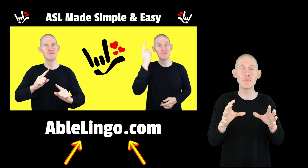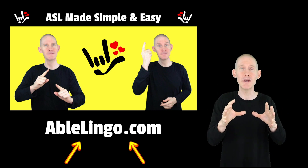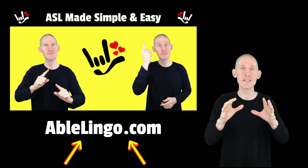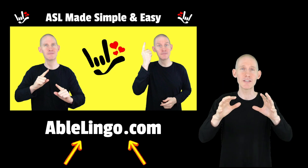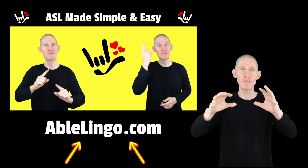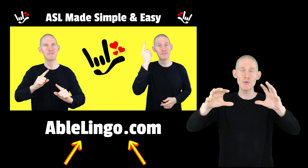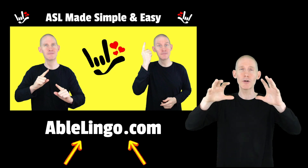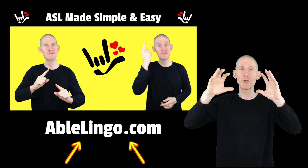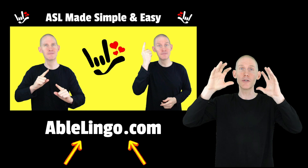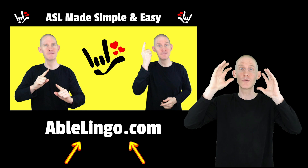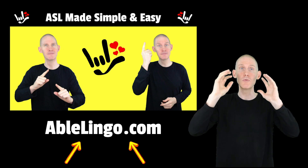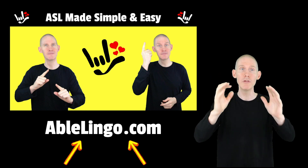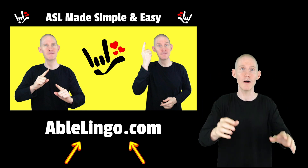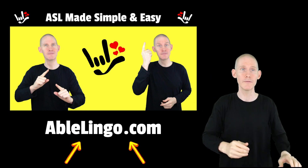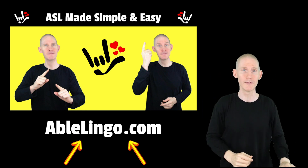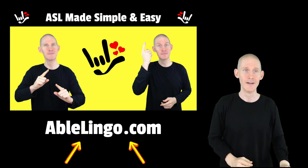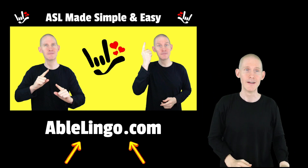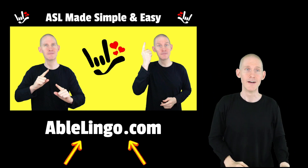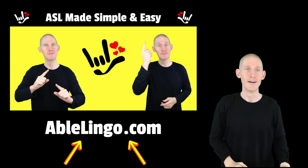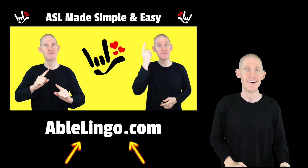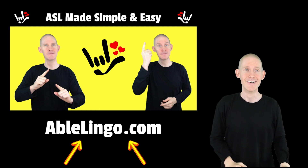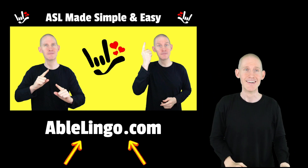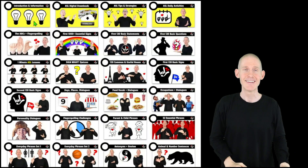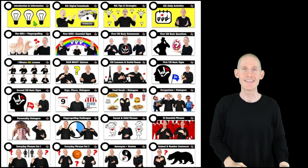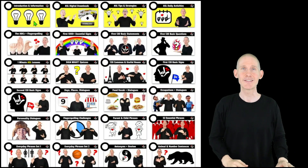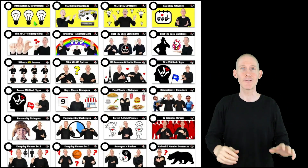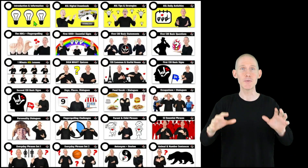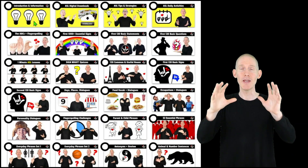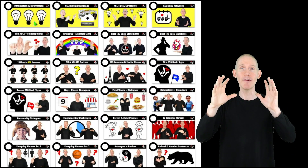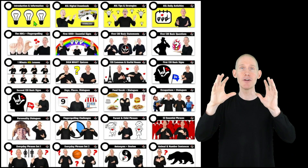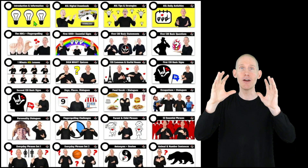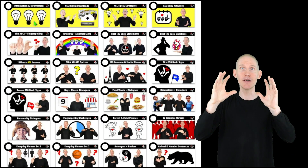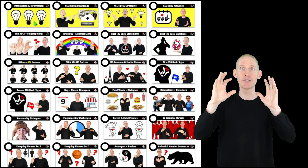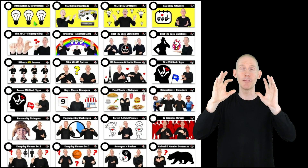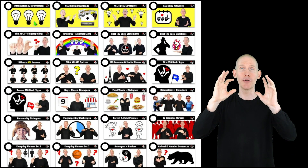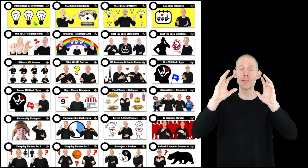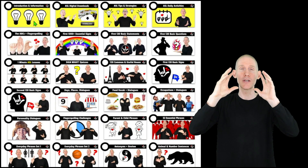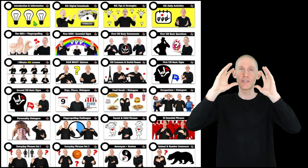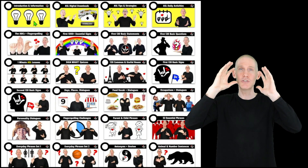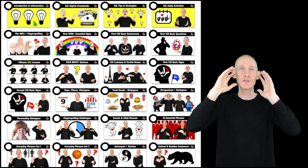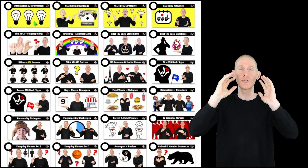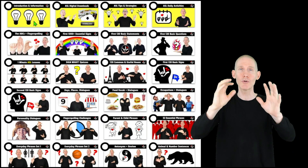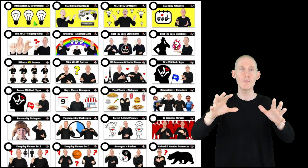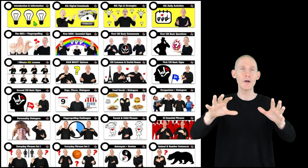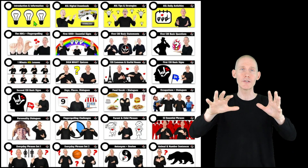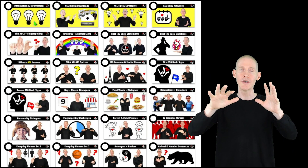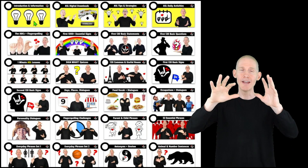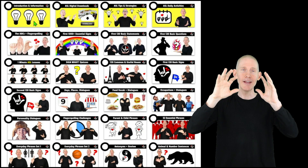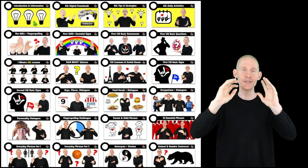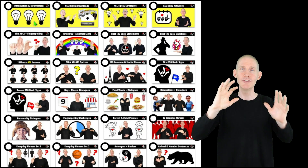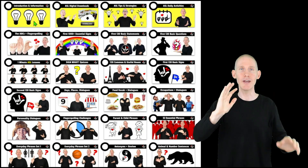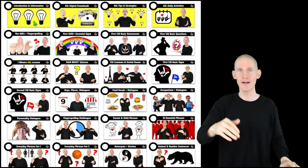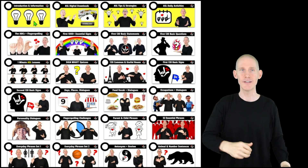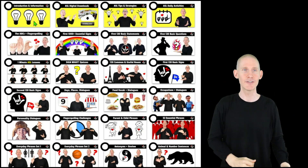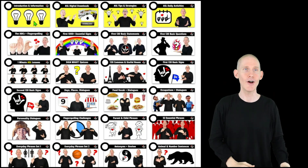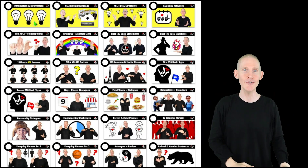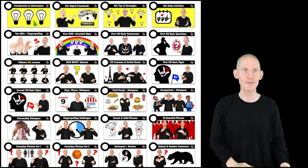media stuff, you are going to love the stuff that we have in our ASL bundle because it's just so much, and yeah, tons of